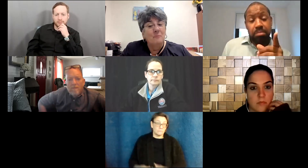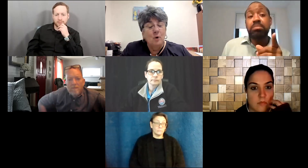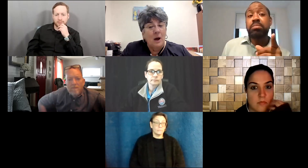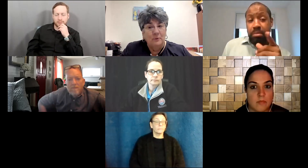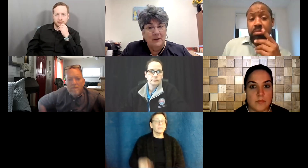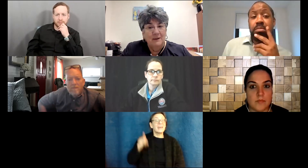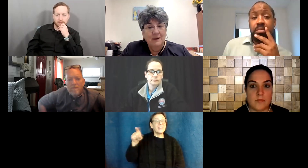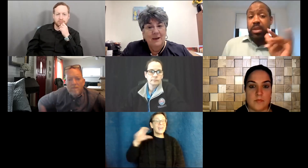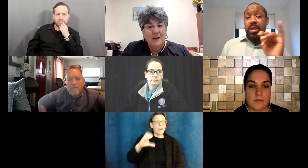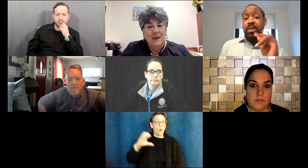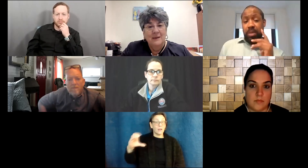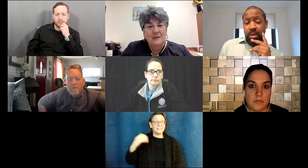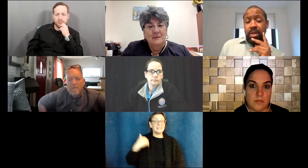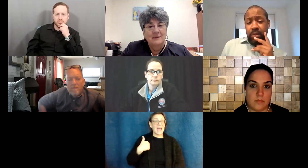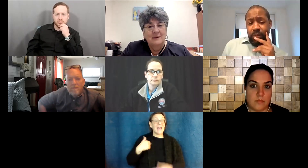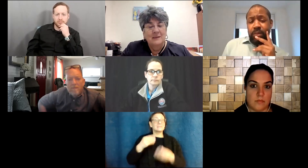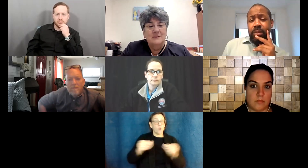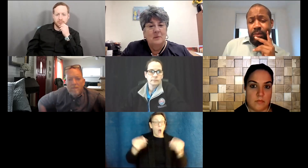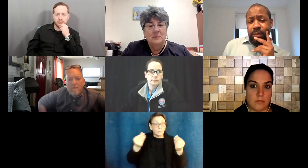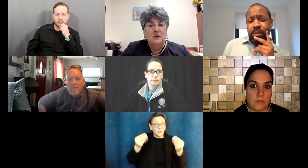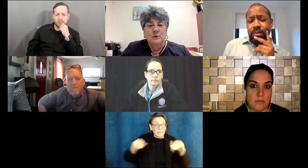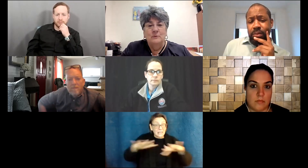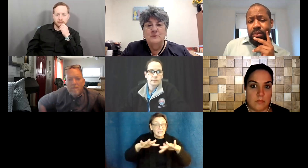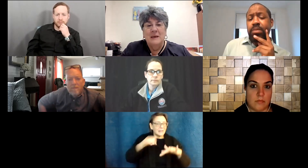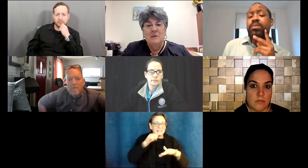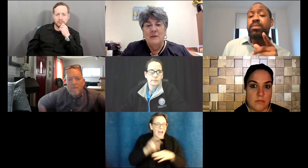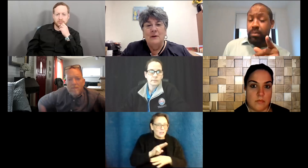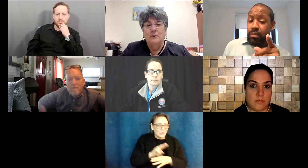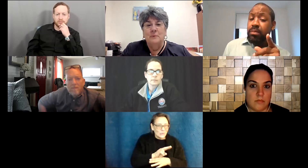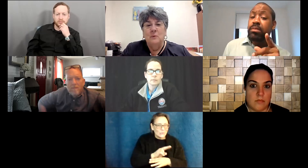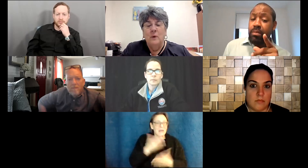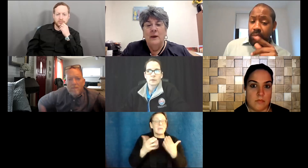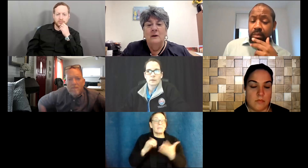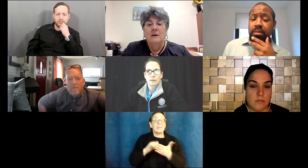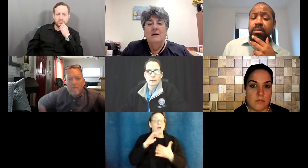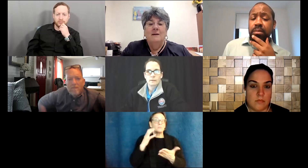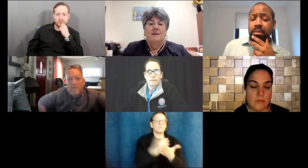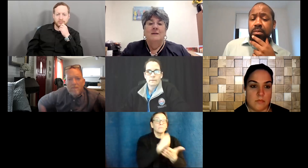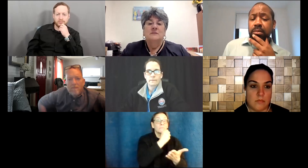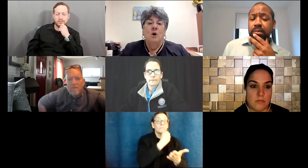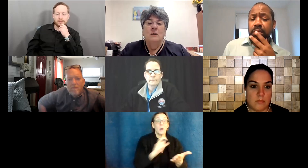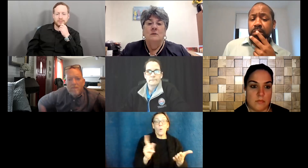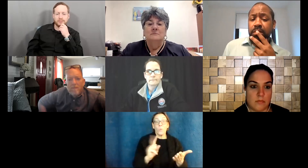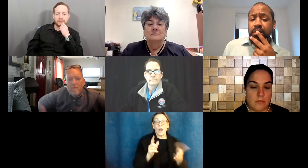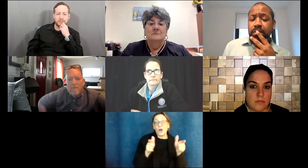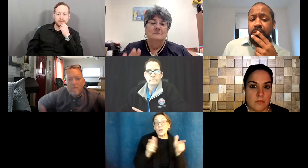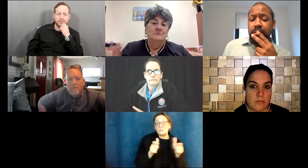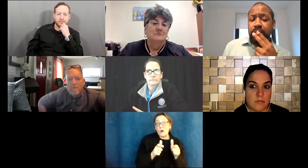They have property and that's not being used. Maybe that could be where a